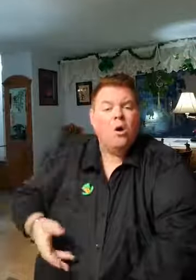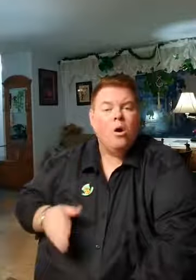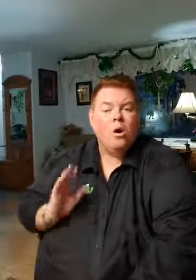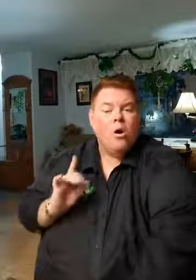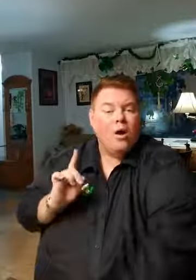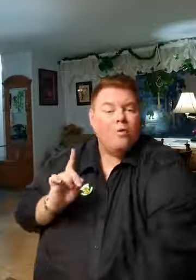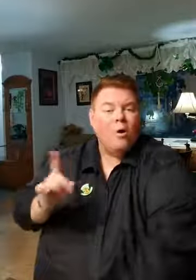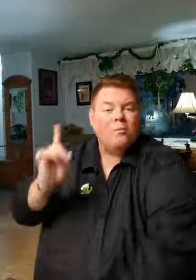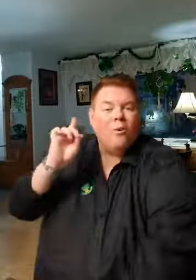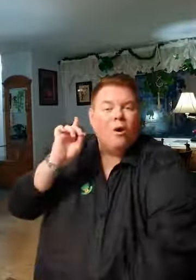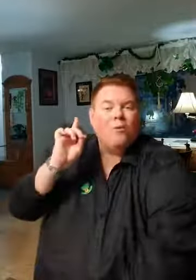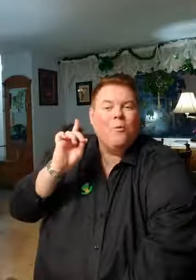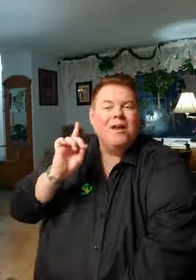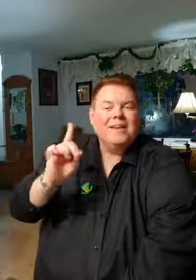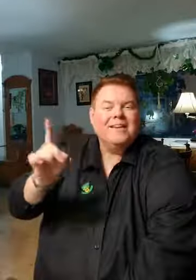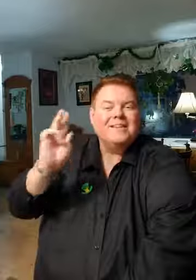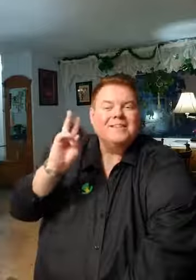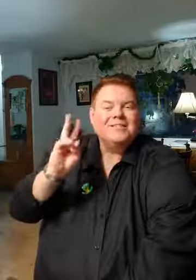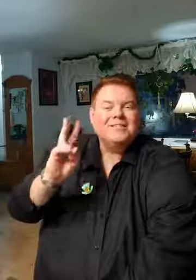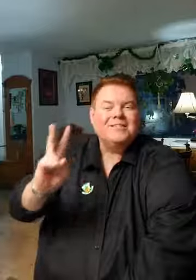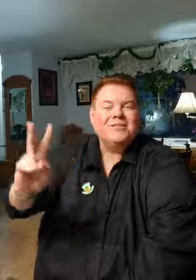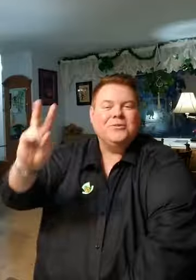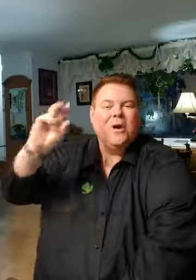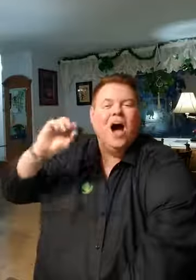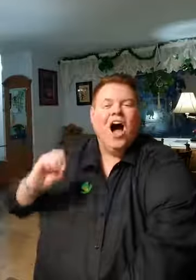Show. And one more. One, two.